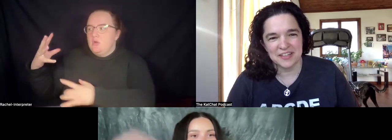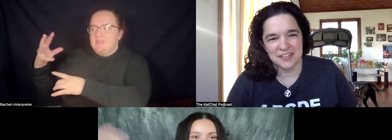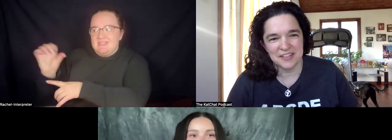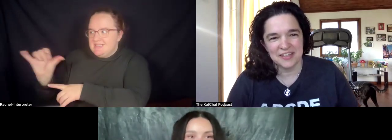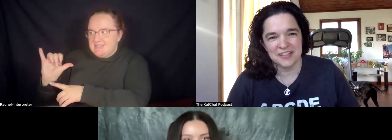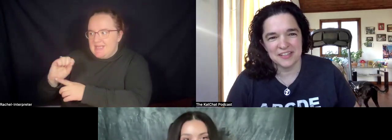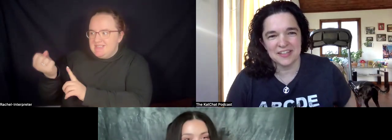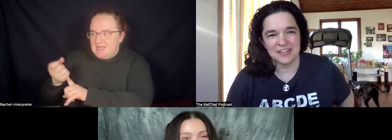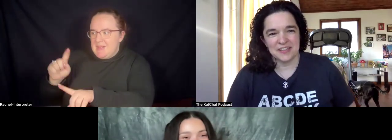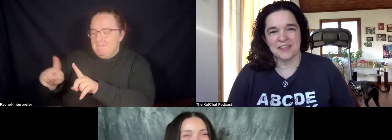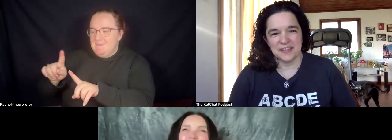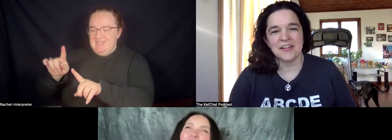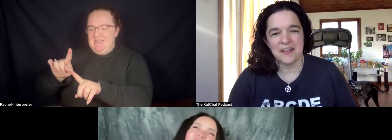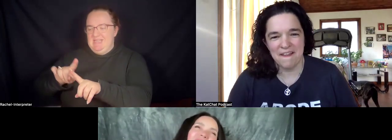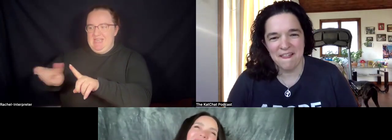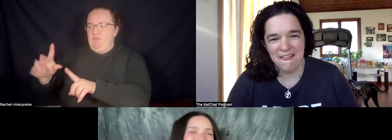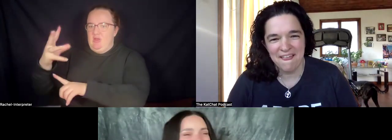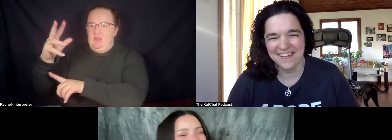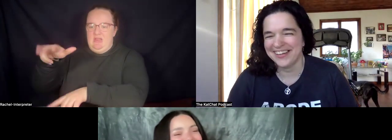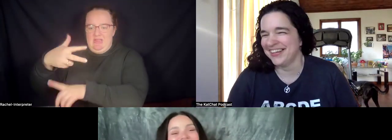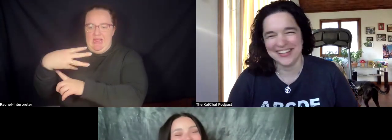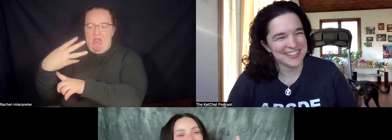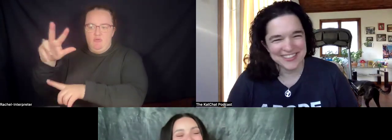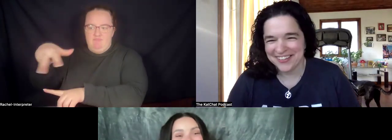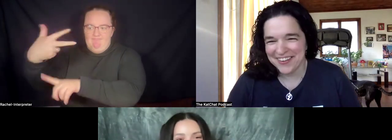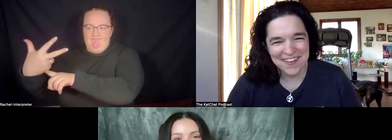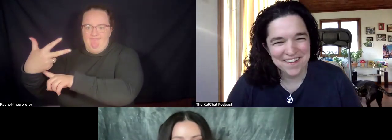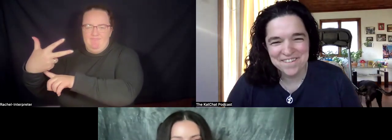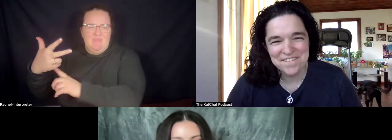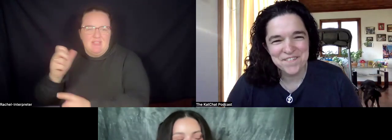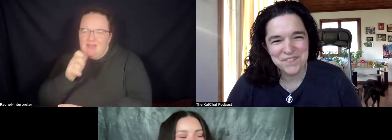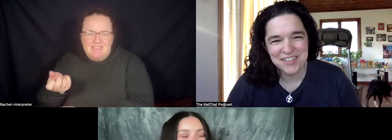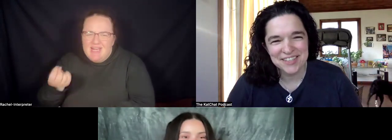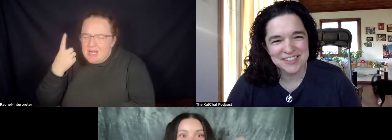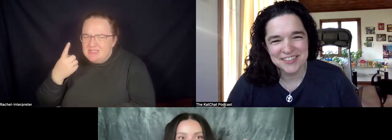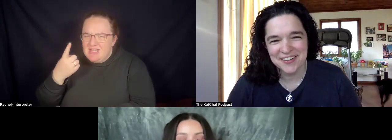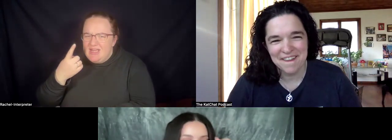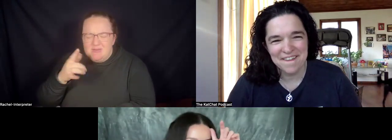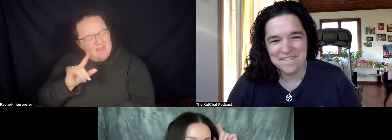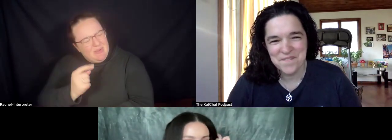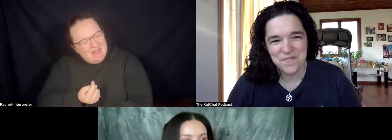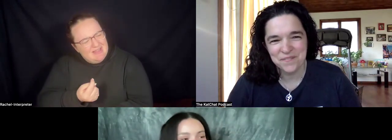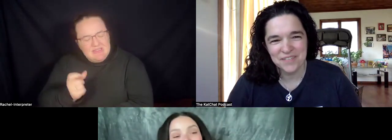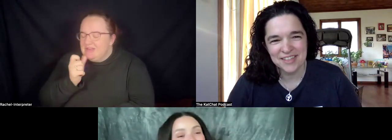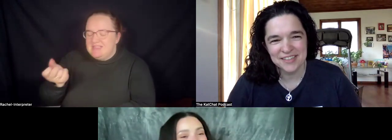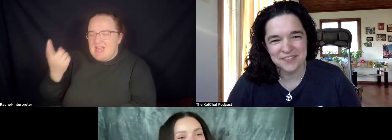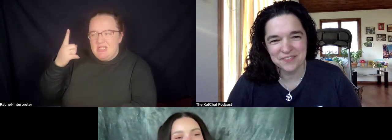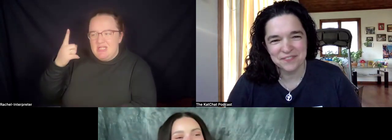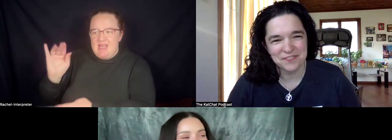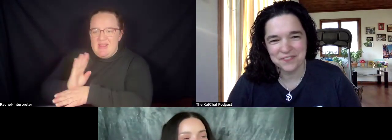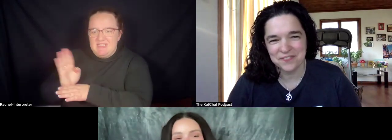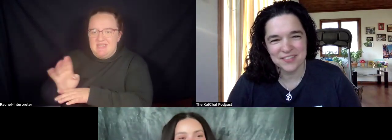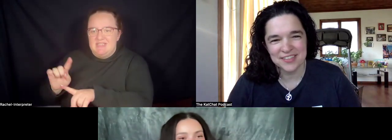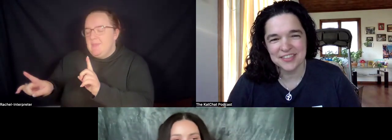scene. It's just different camera angles." And he's like, "What?" So he doesn't really grasp the filming industry in that way. But he does,